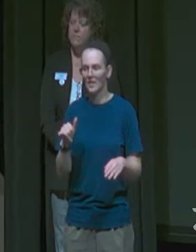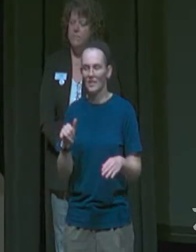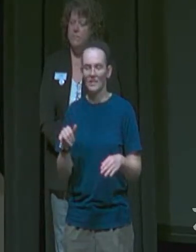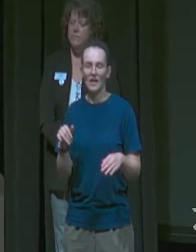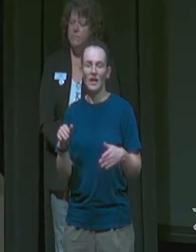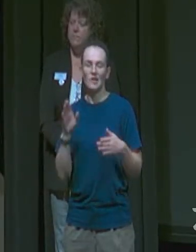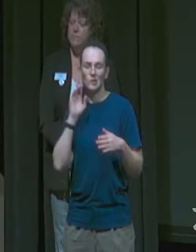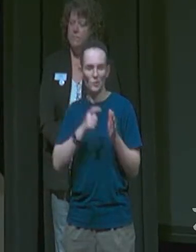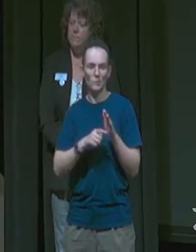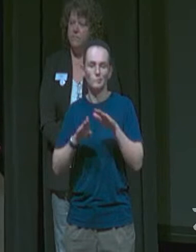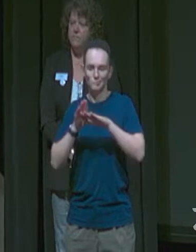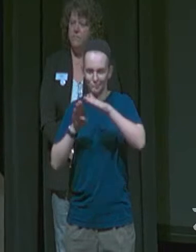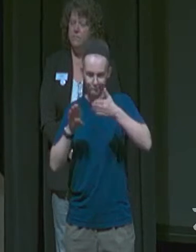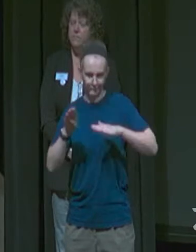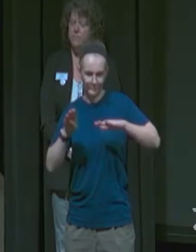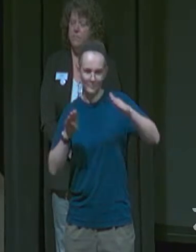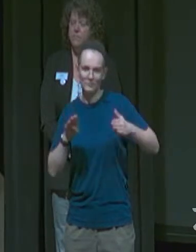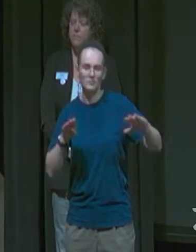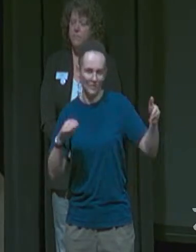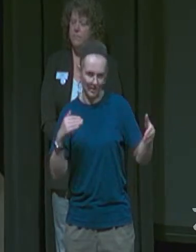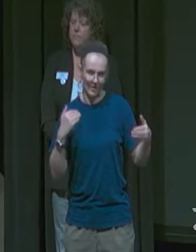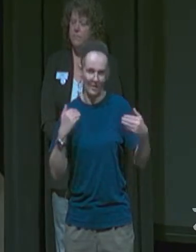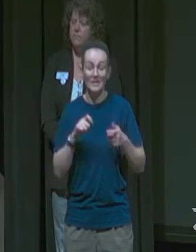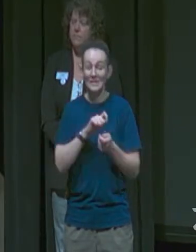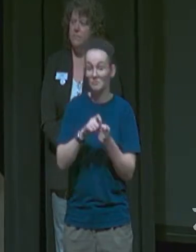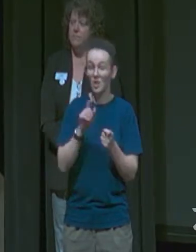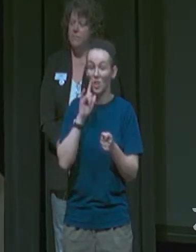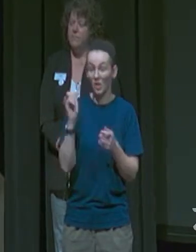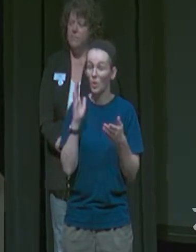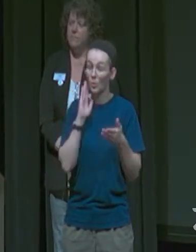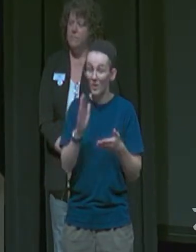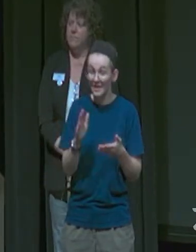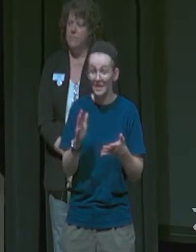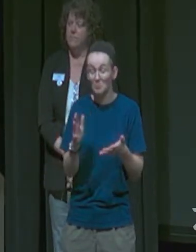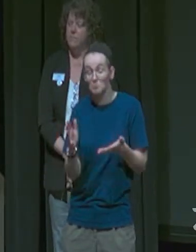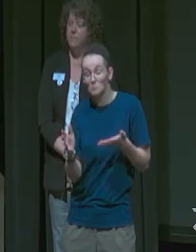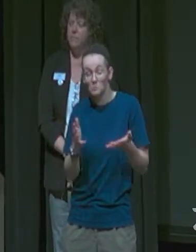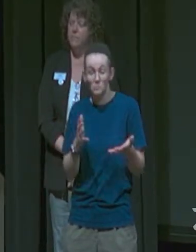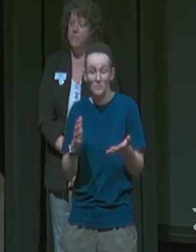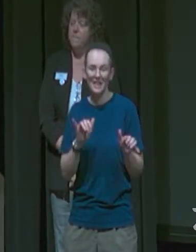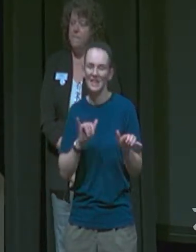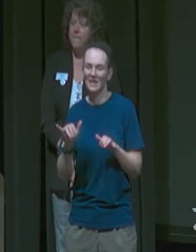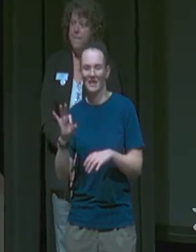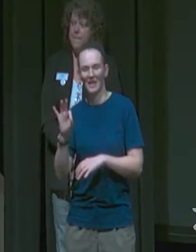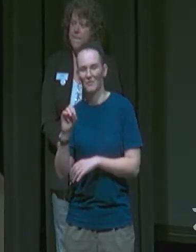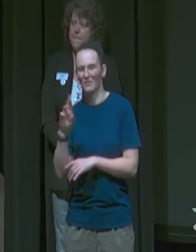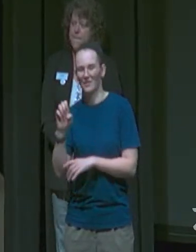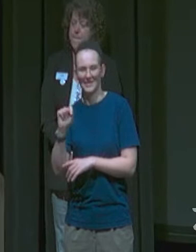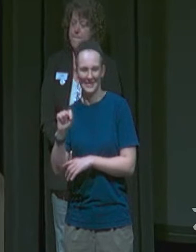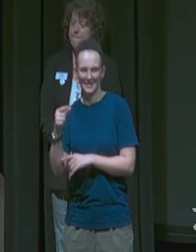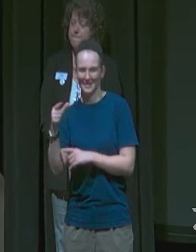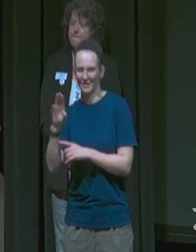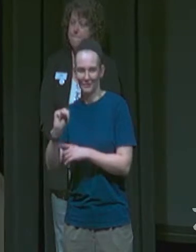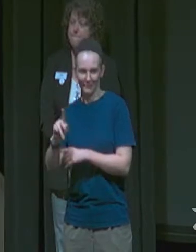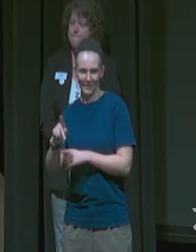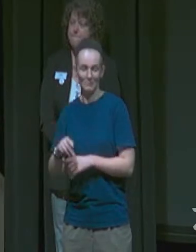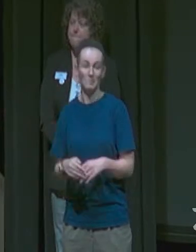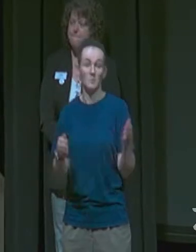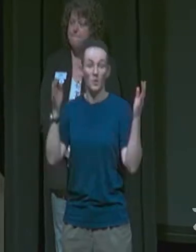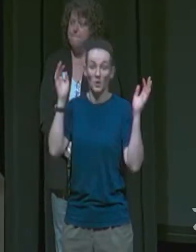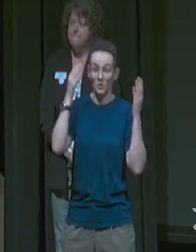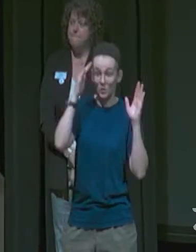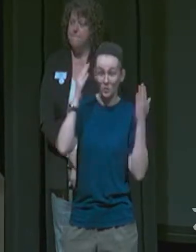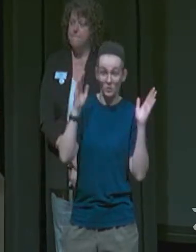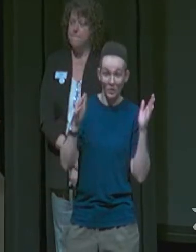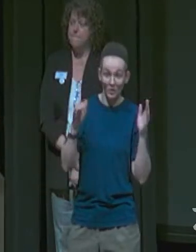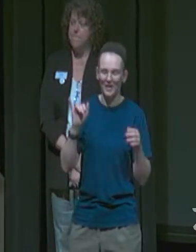is varied. Exactly what it's going to look like Forrest Gump, we don't know.